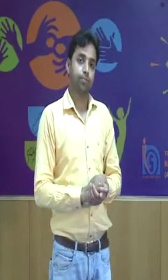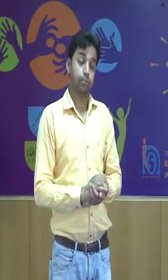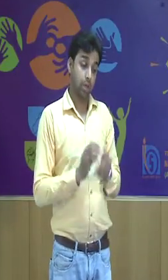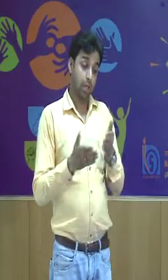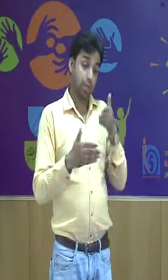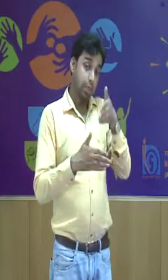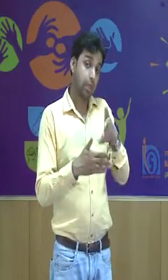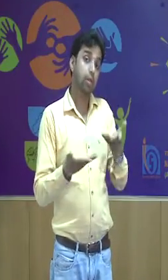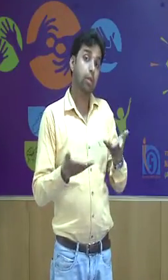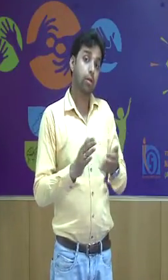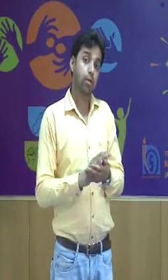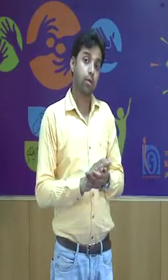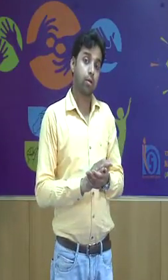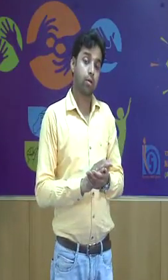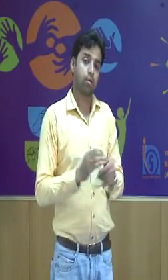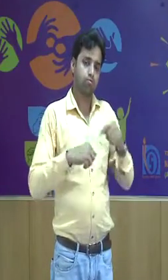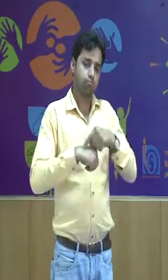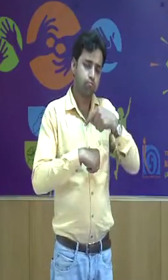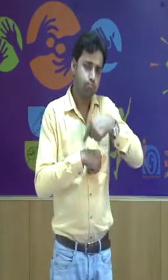therefore, during ancient times,